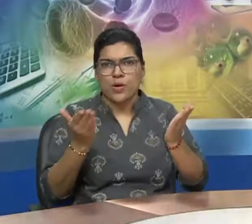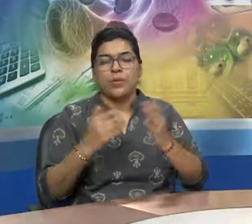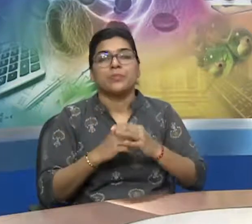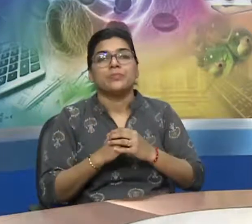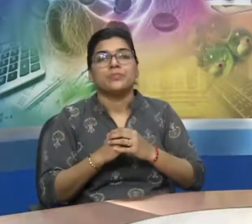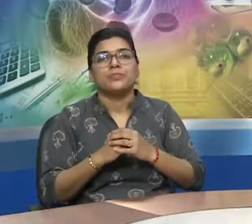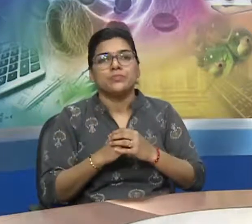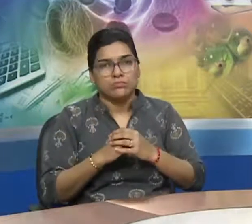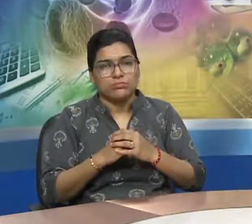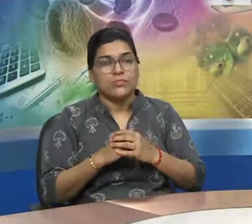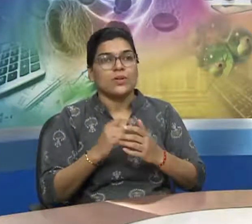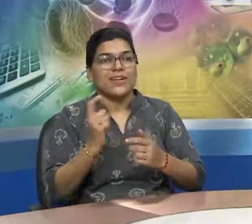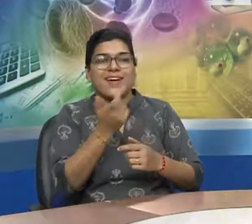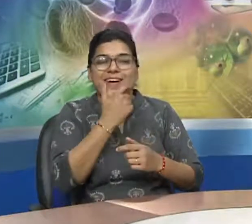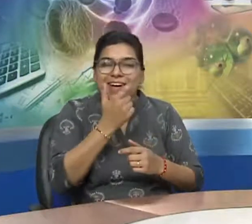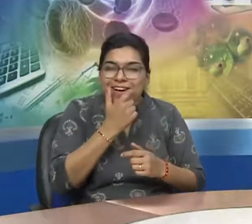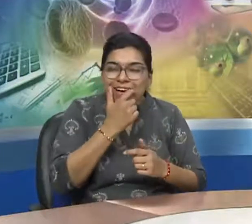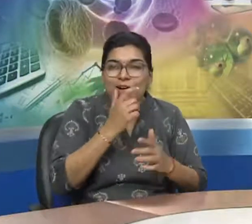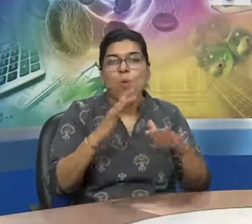And in the older times,